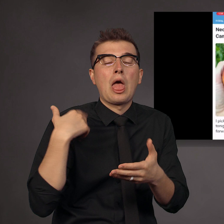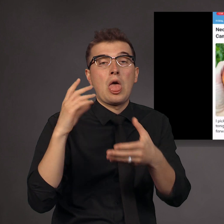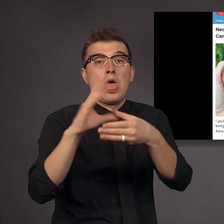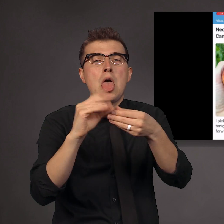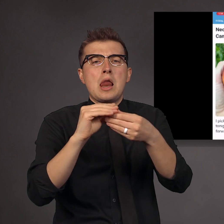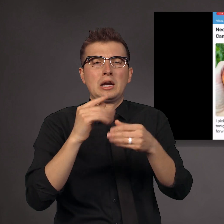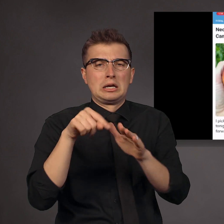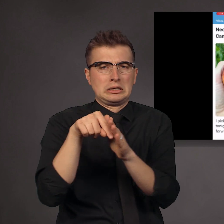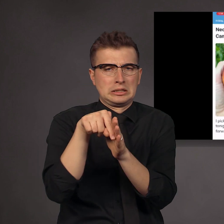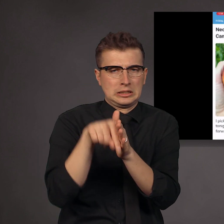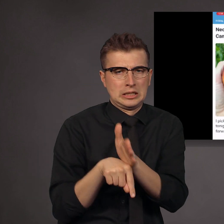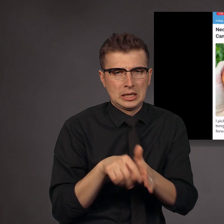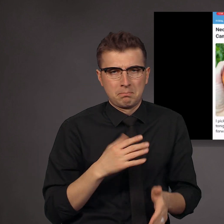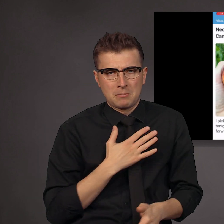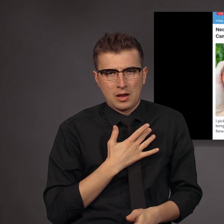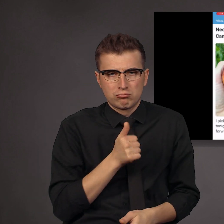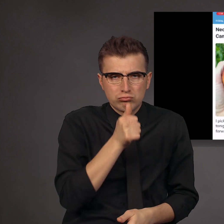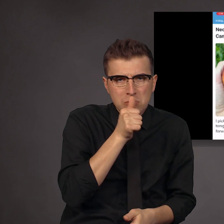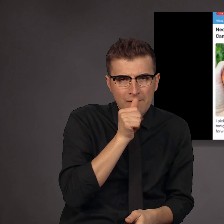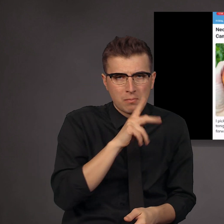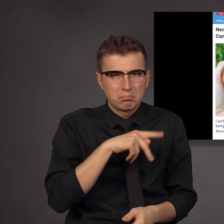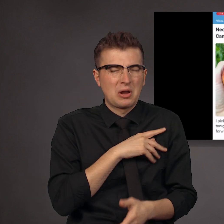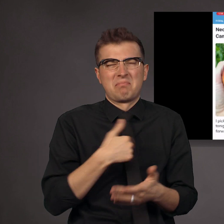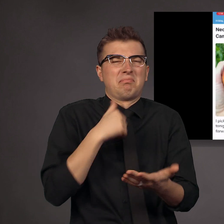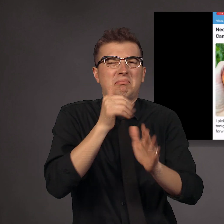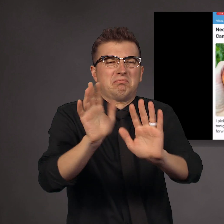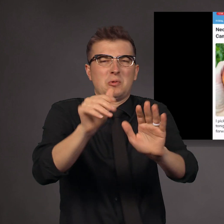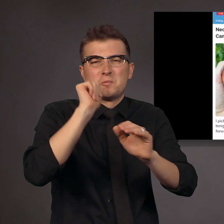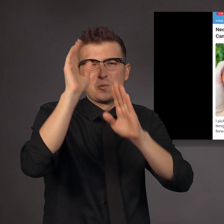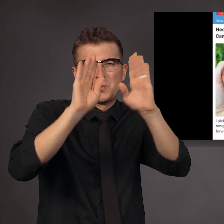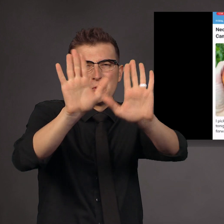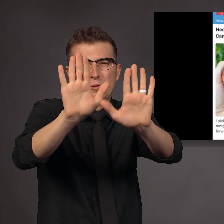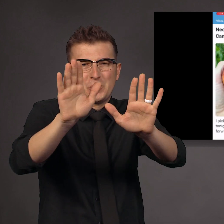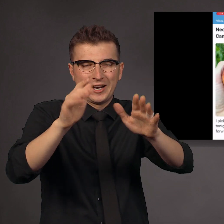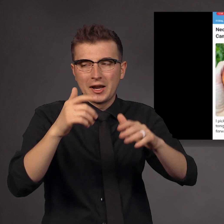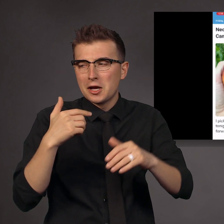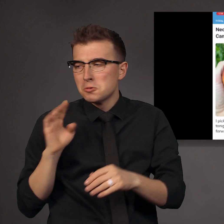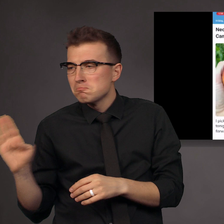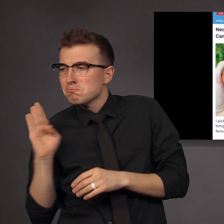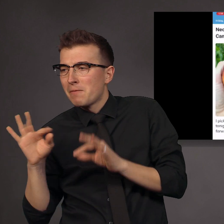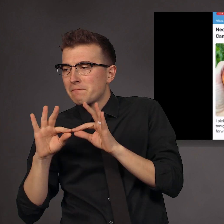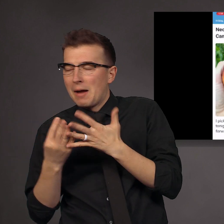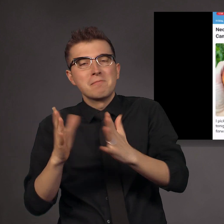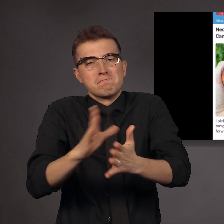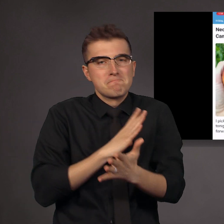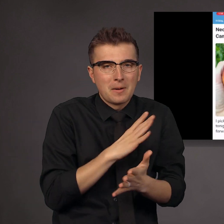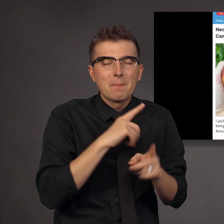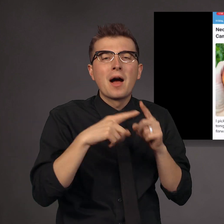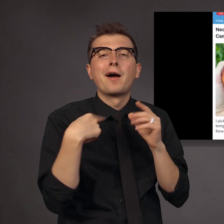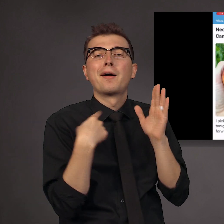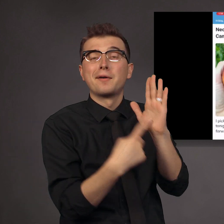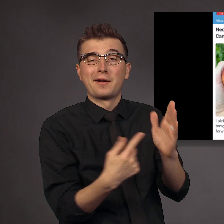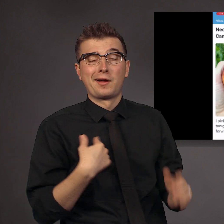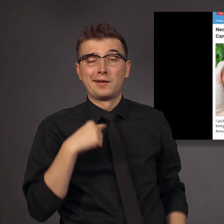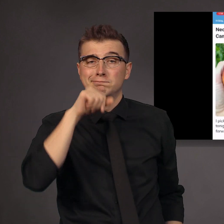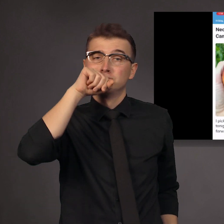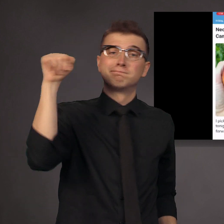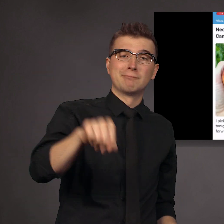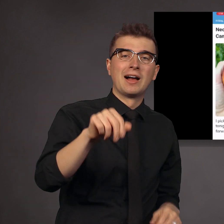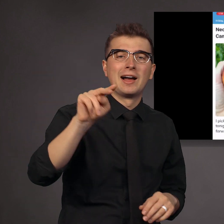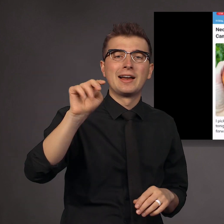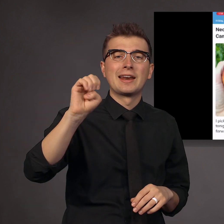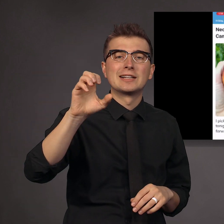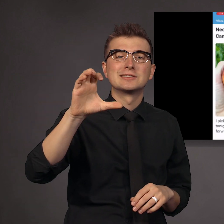more personal type things that I would want to keep to myself or maybe share with my close friends and family. But this, for example, I love nectarines. We have this